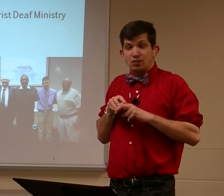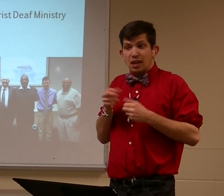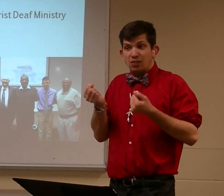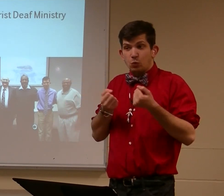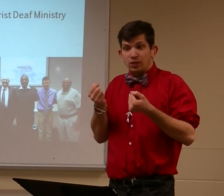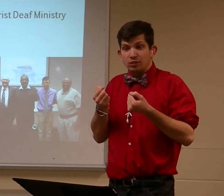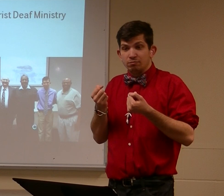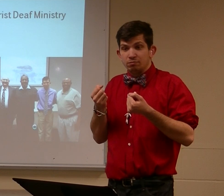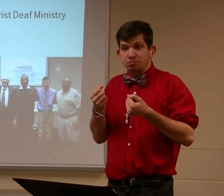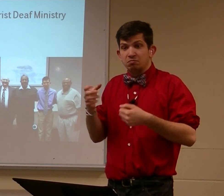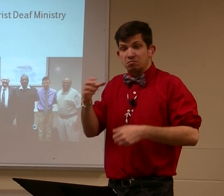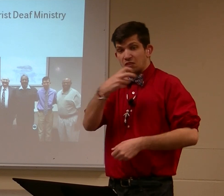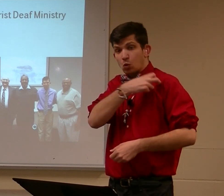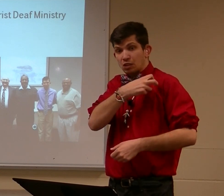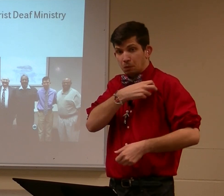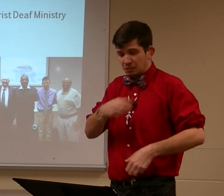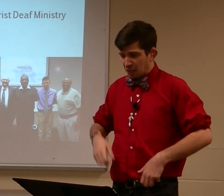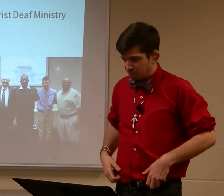at the wheel, and of course the policeman